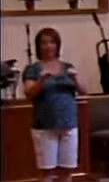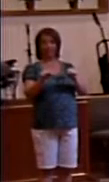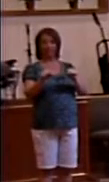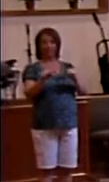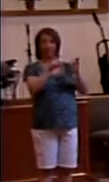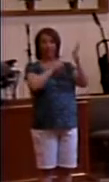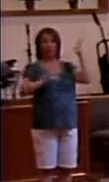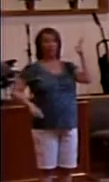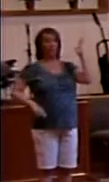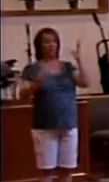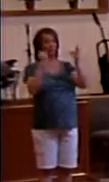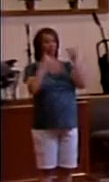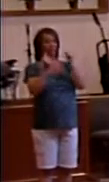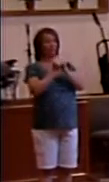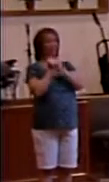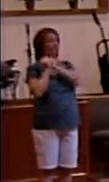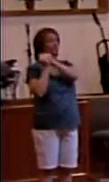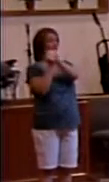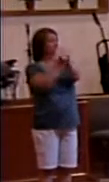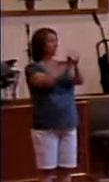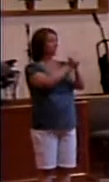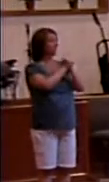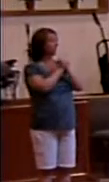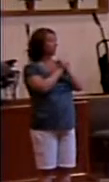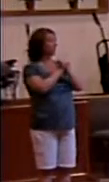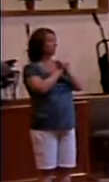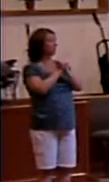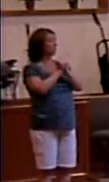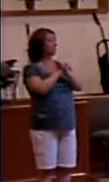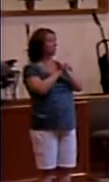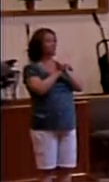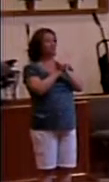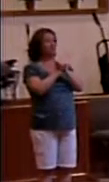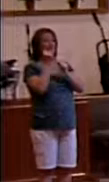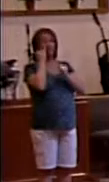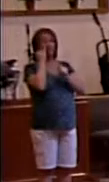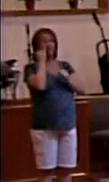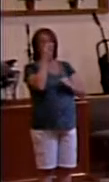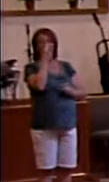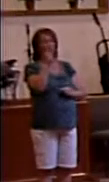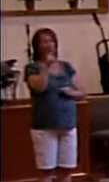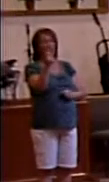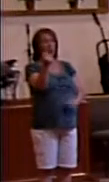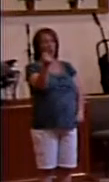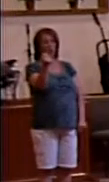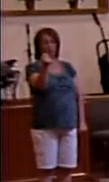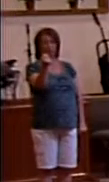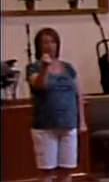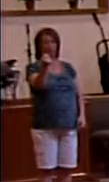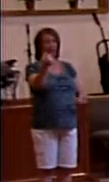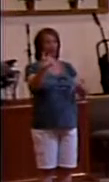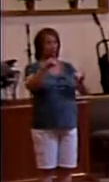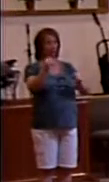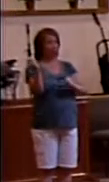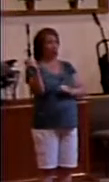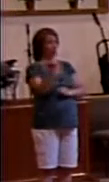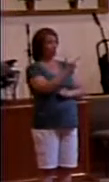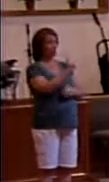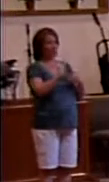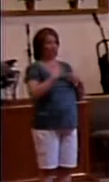us. And also, if you don't mind, to hold it until we are all served, and then we will receive together.